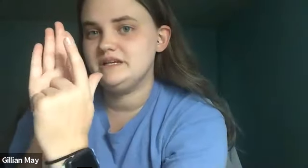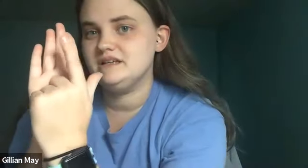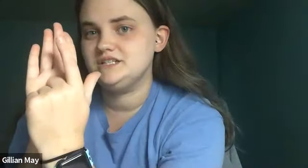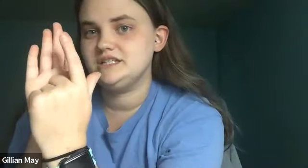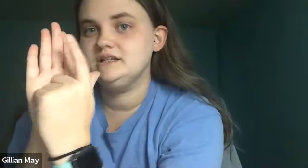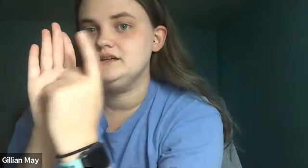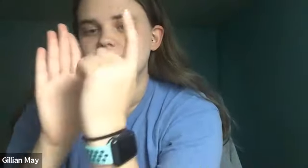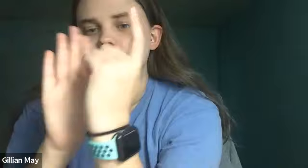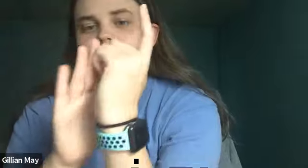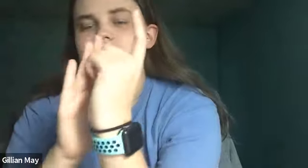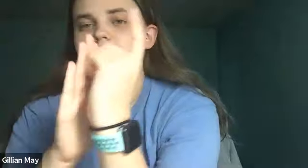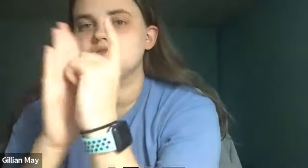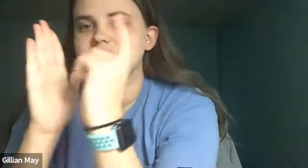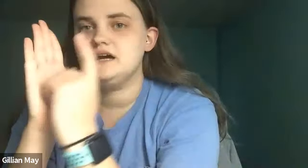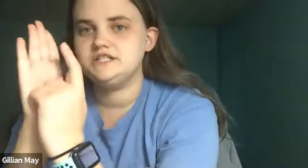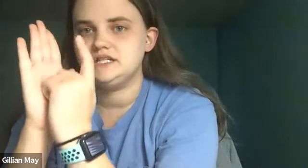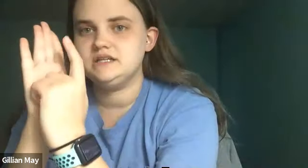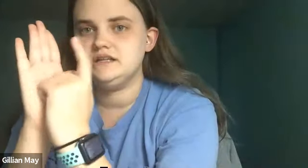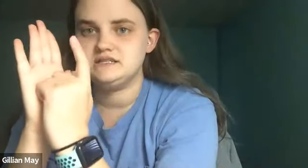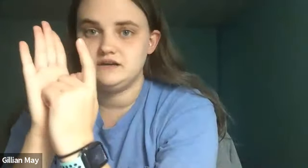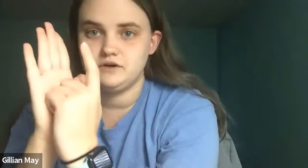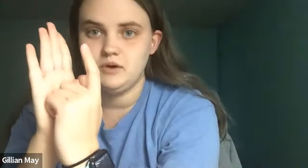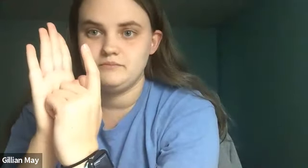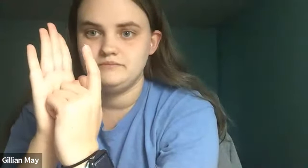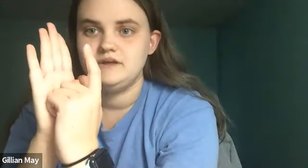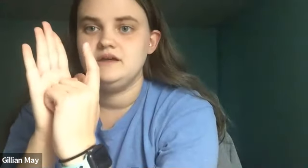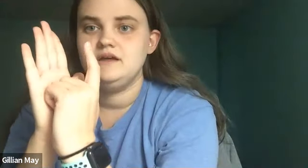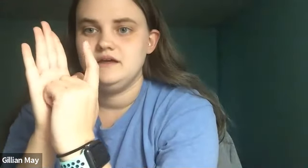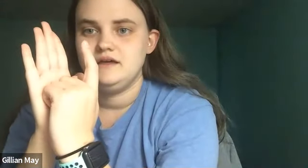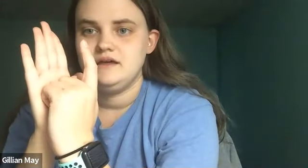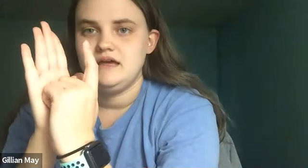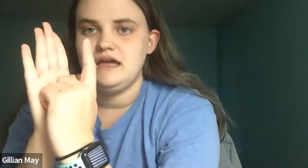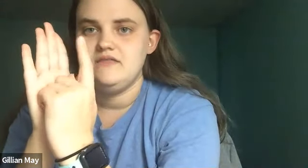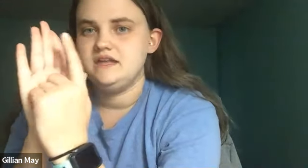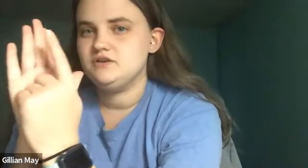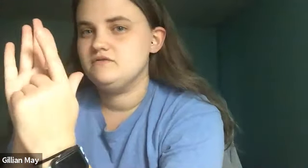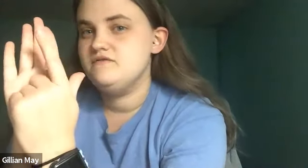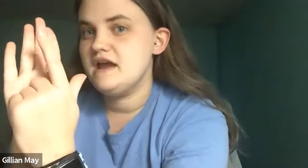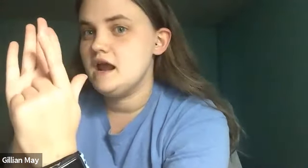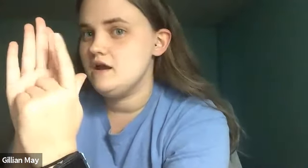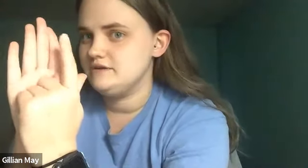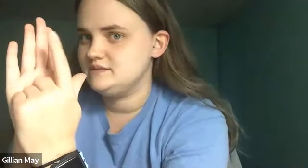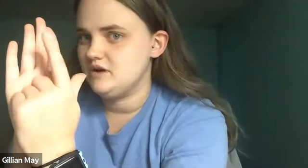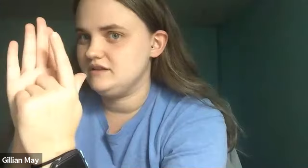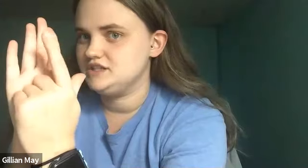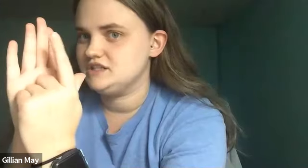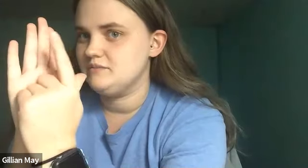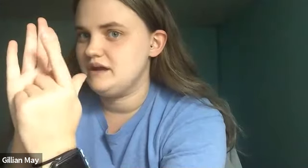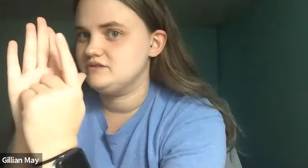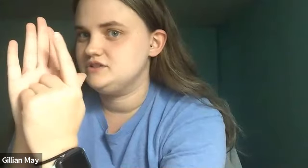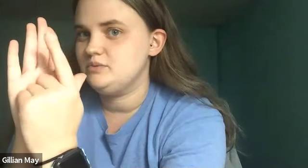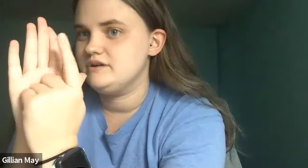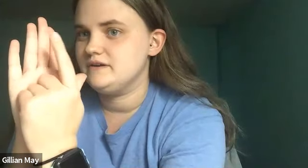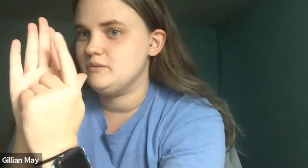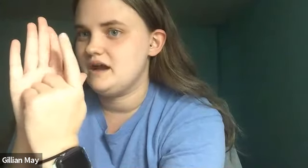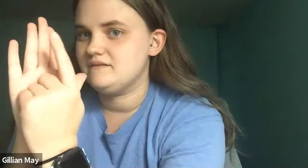be touching. You want your knuckles touching the inside of your palm. And then you're very smallly just going to bounce your pointer finger back and